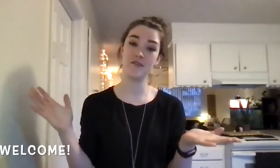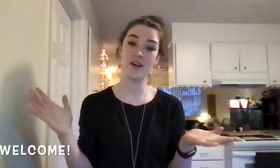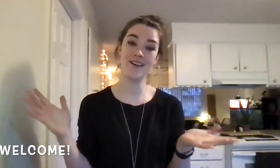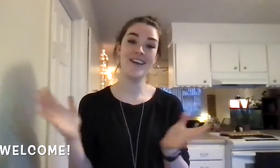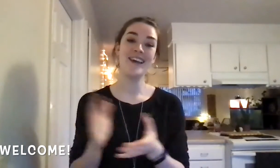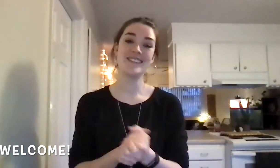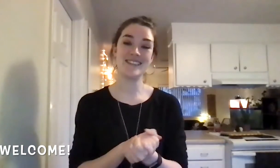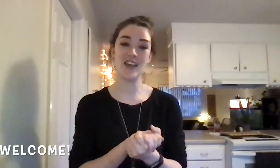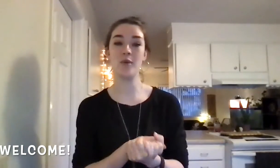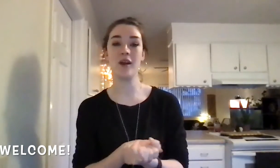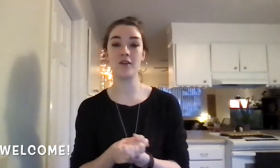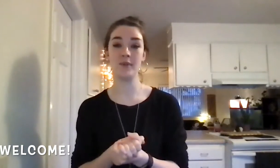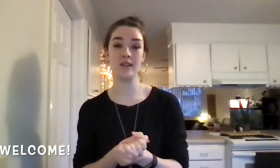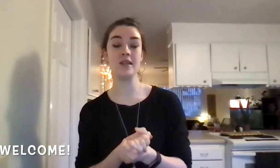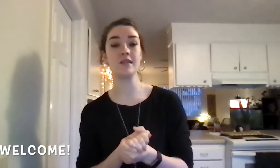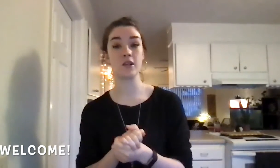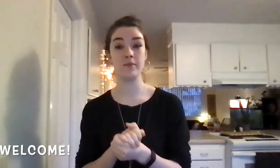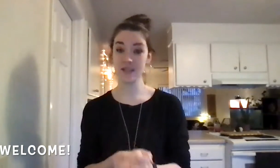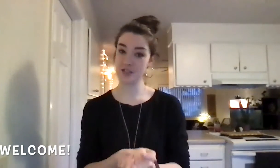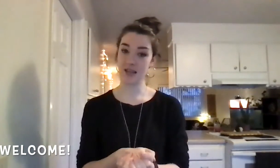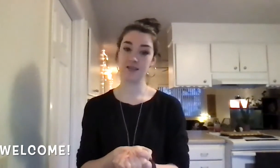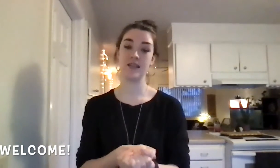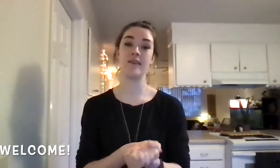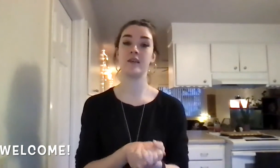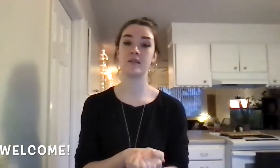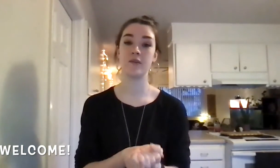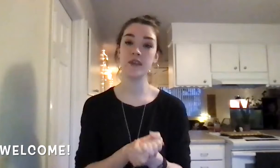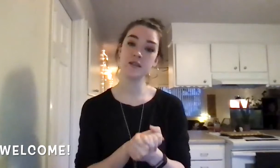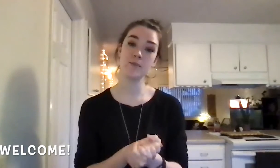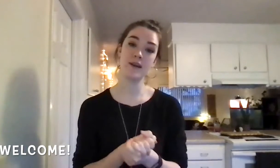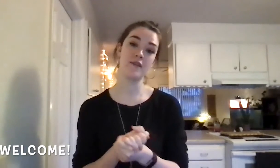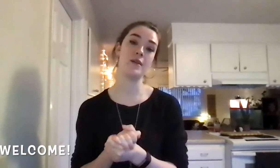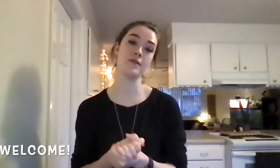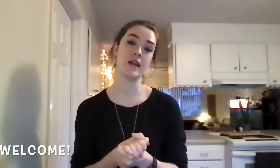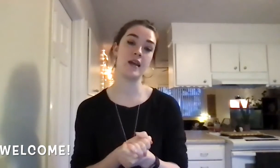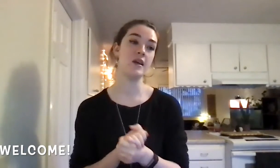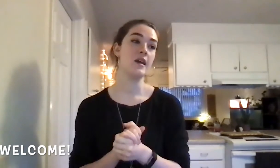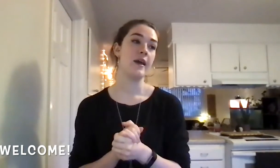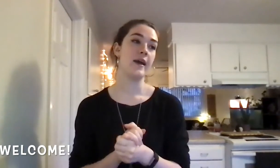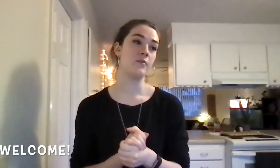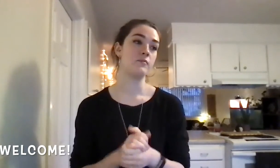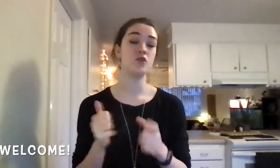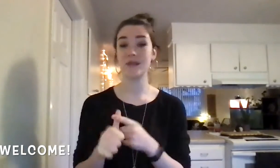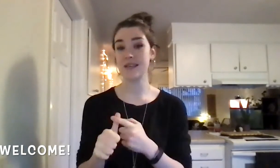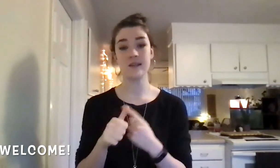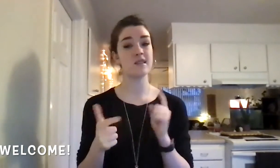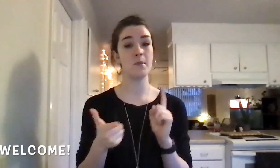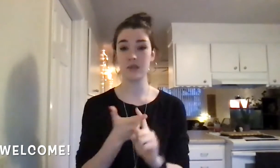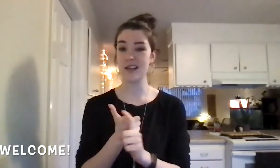far. Today we are going to be learning some nature signs together, so things that we might find outside, trees,